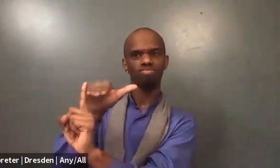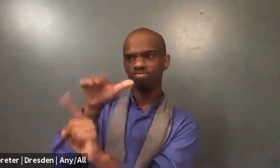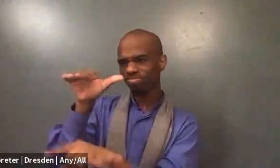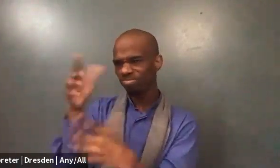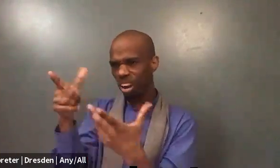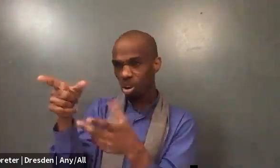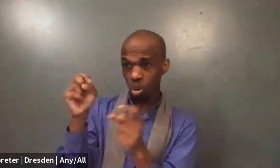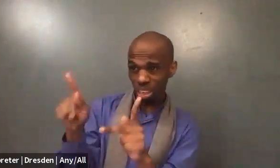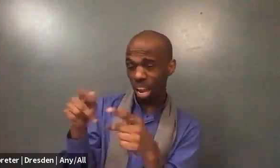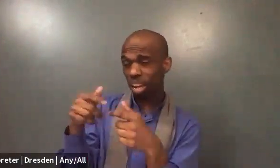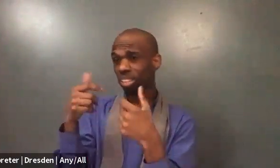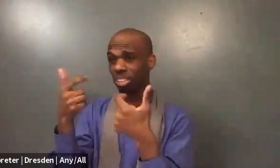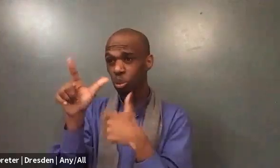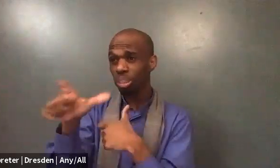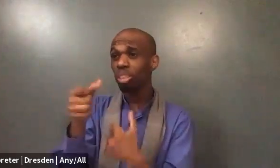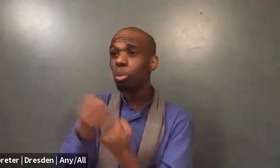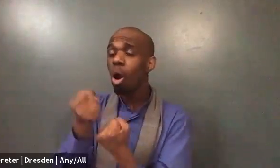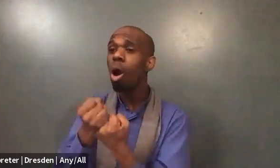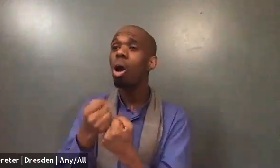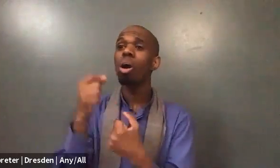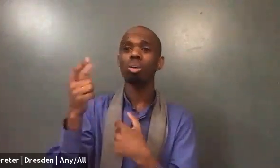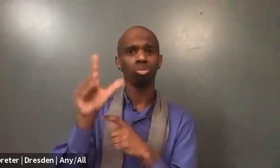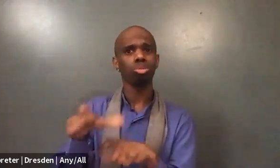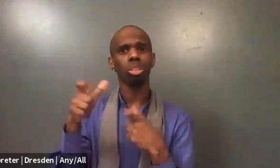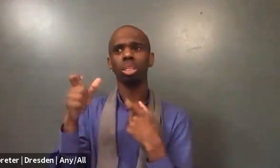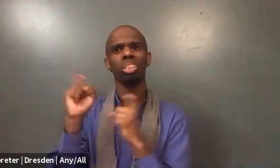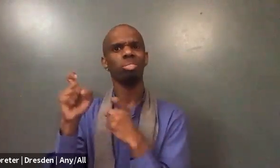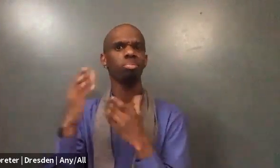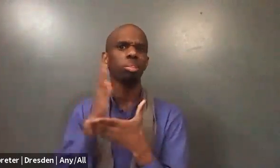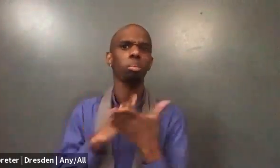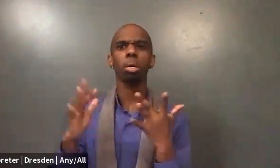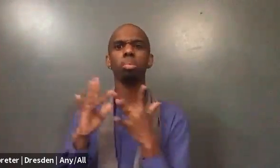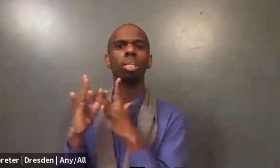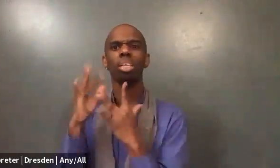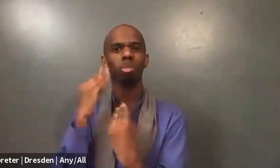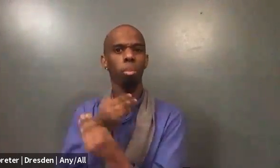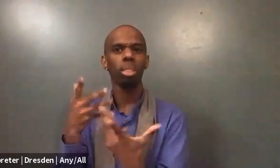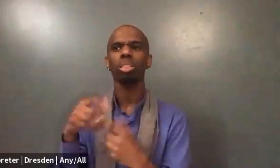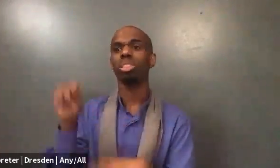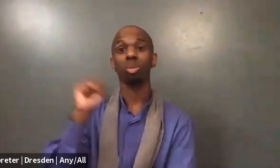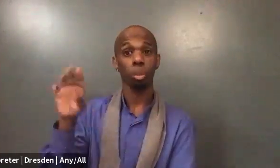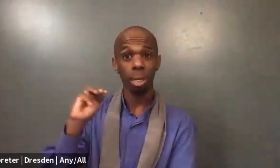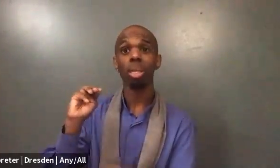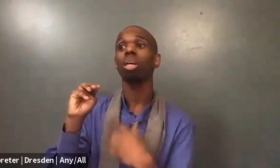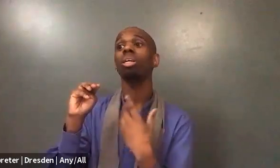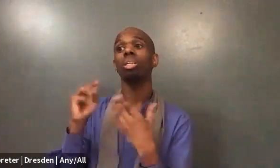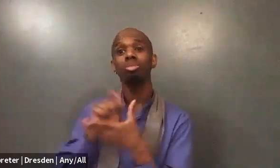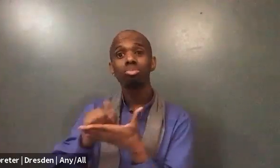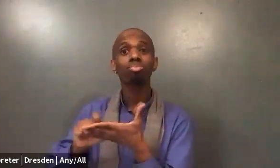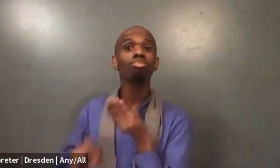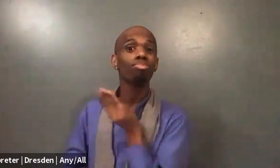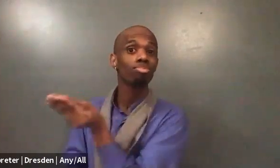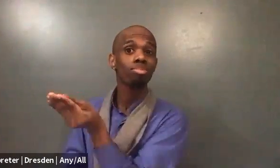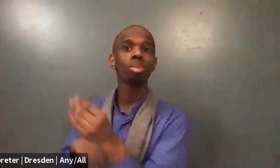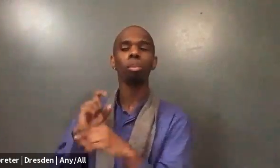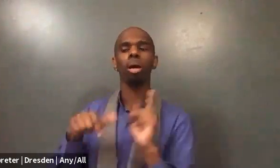a number to reach you at, or social media. But just like, you know, Christine had said, just to know that someone is there and witnessed and seen you.